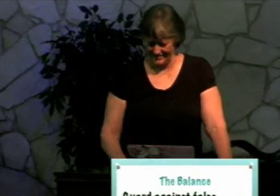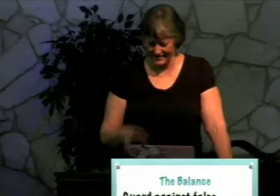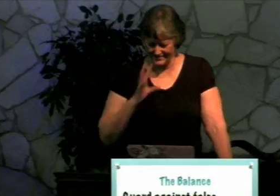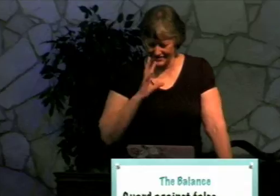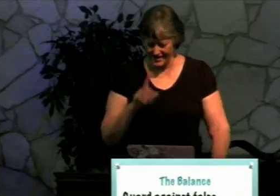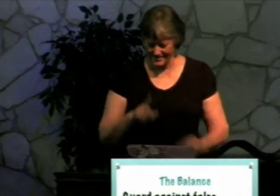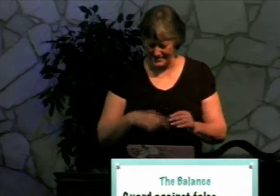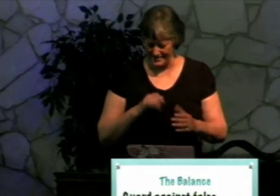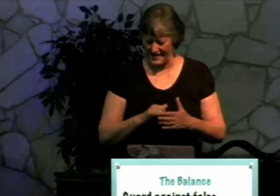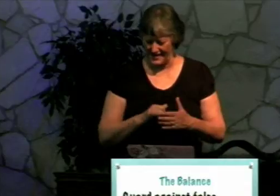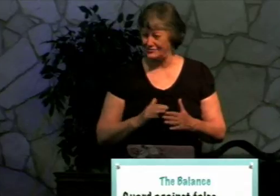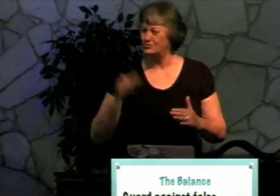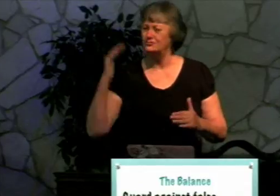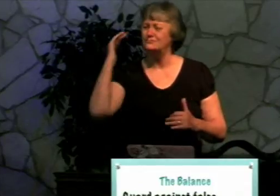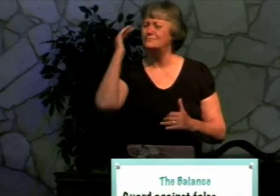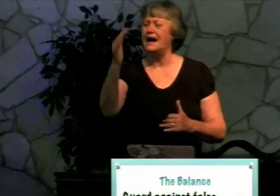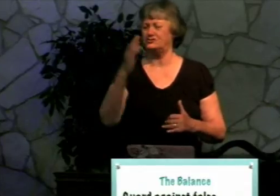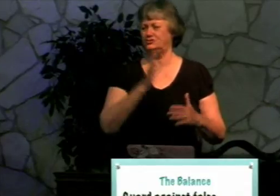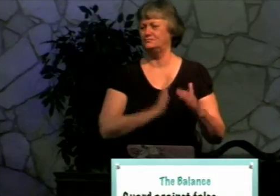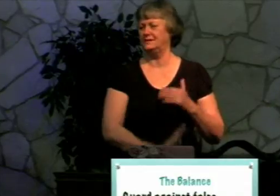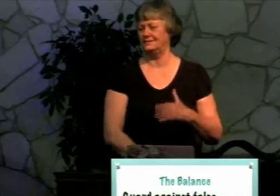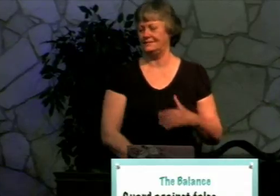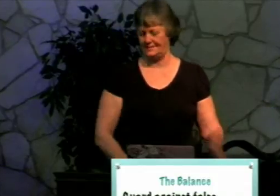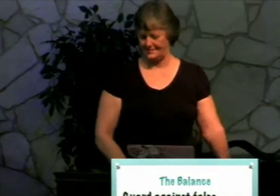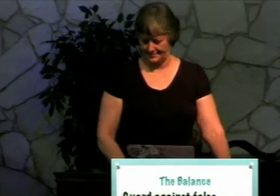We're going to talk about that, too much humility.